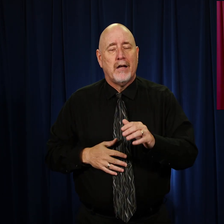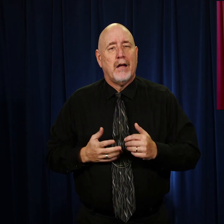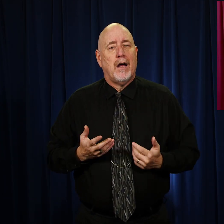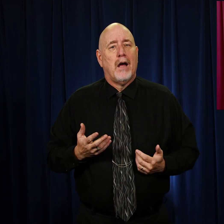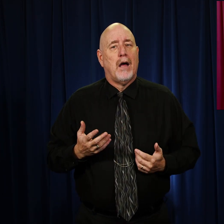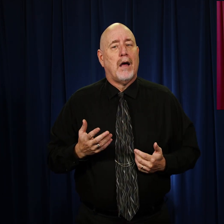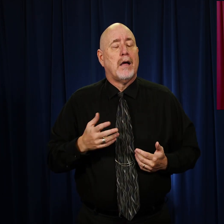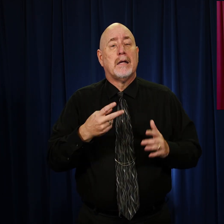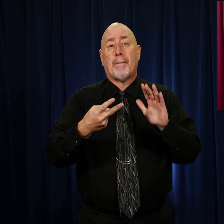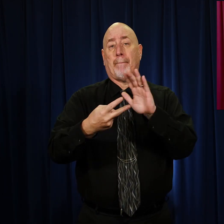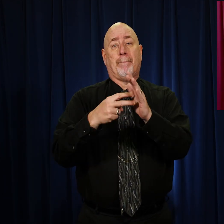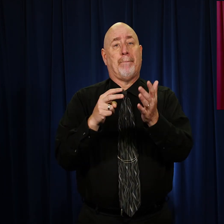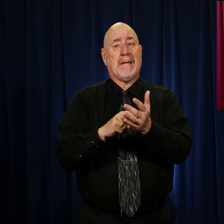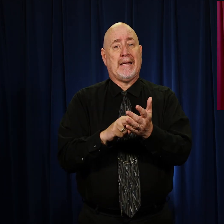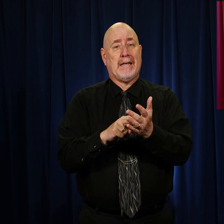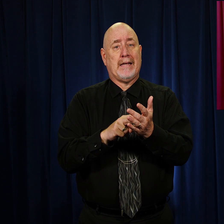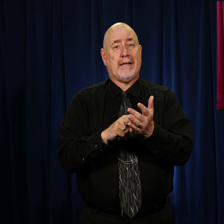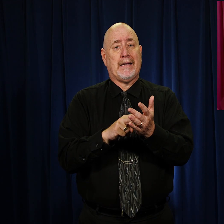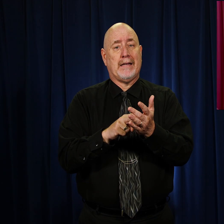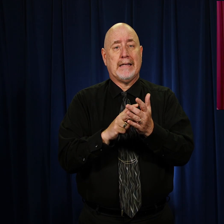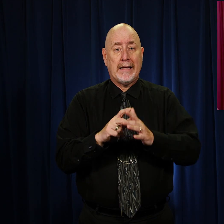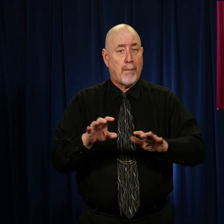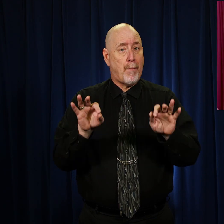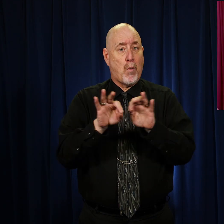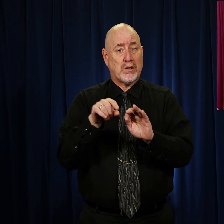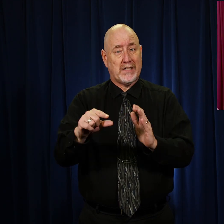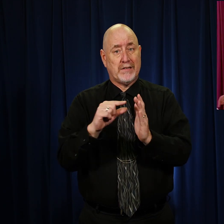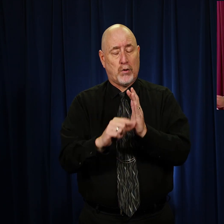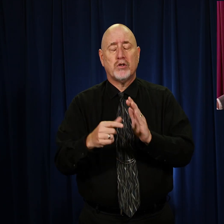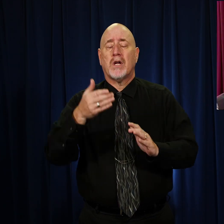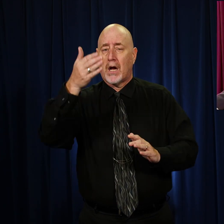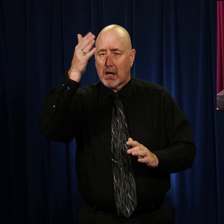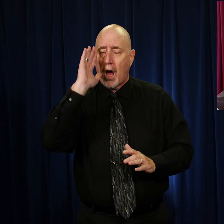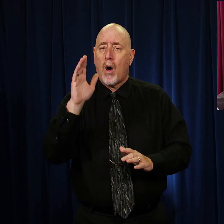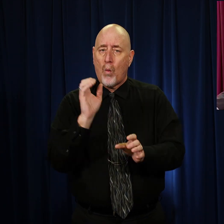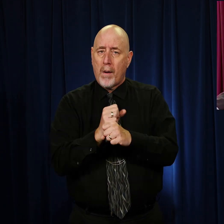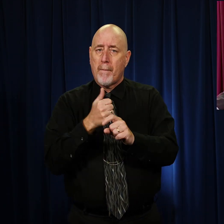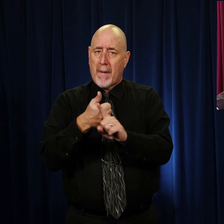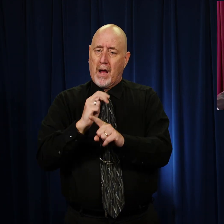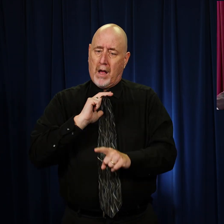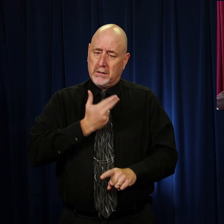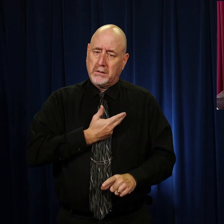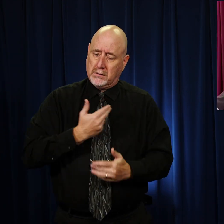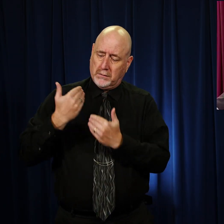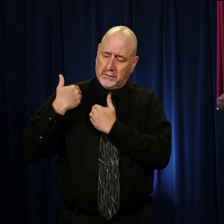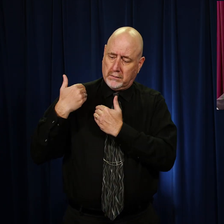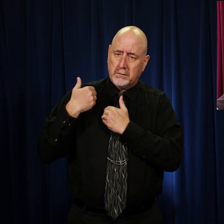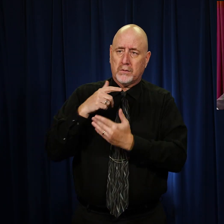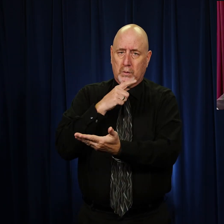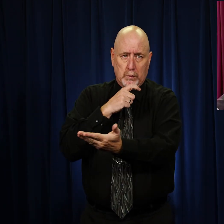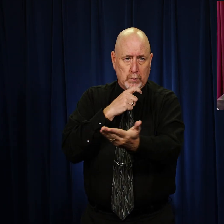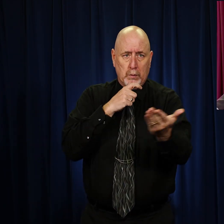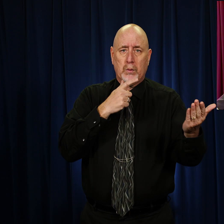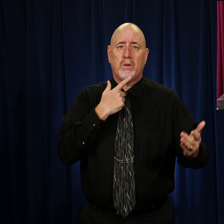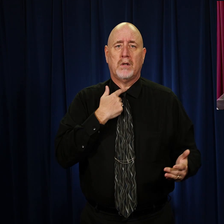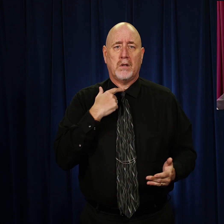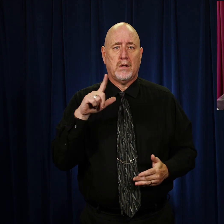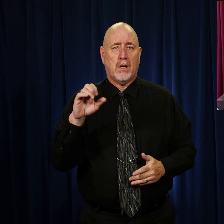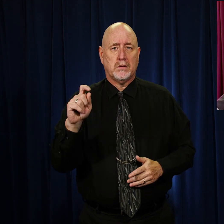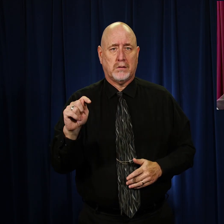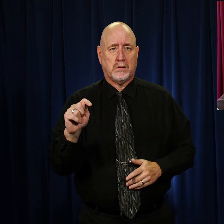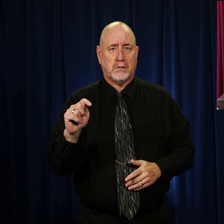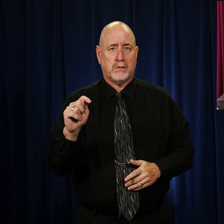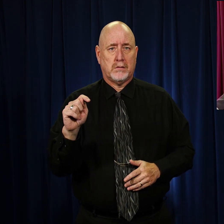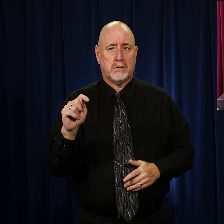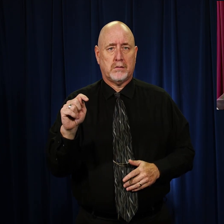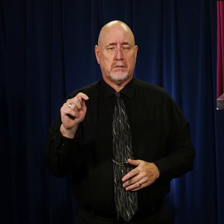Now, we're not trying to minimize at all the importance of this passage. God is going to hold accountable those who lust.